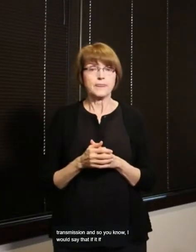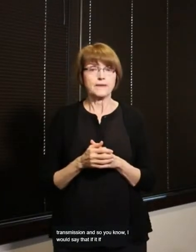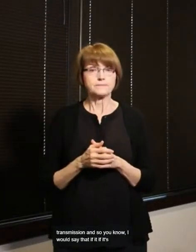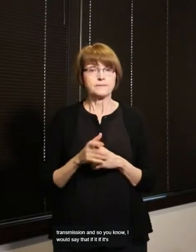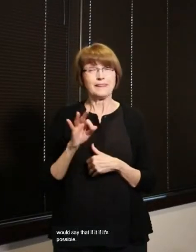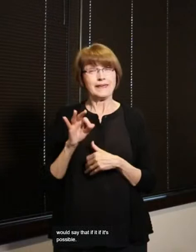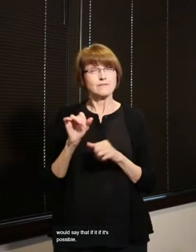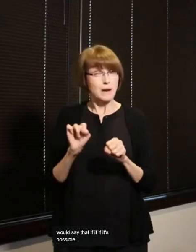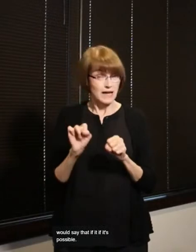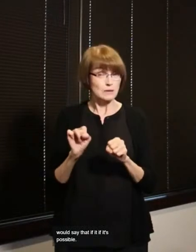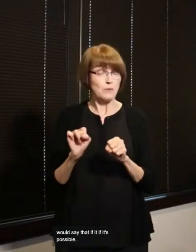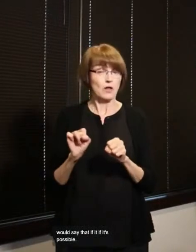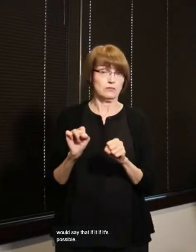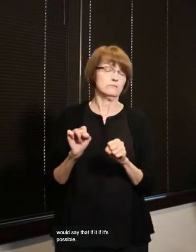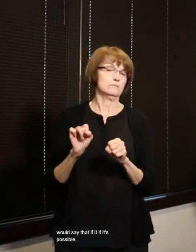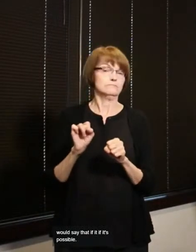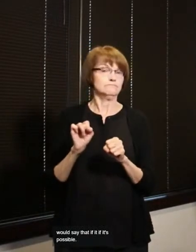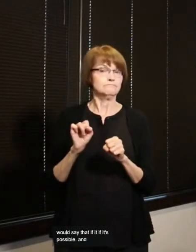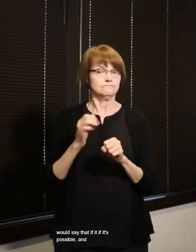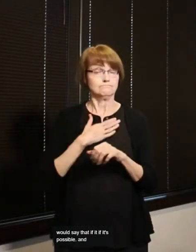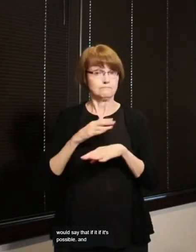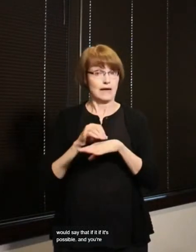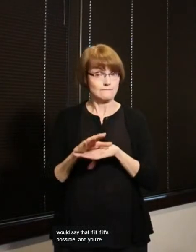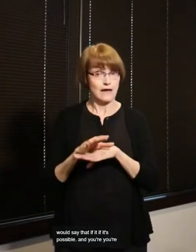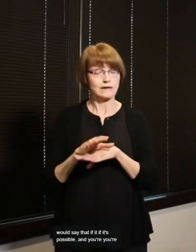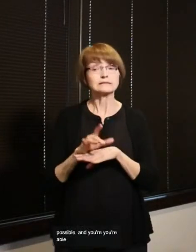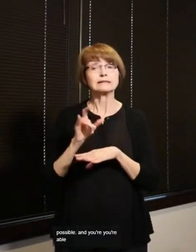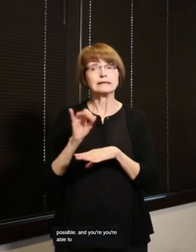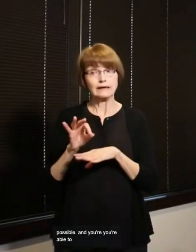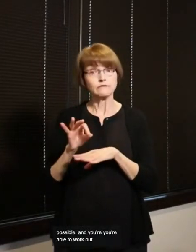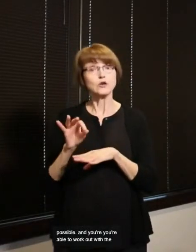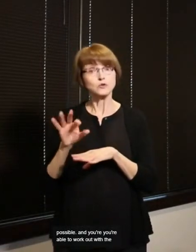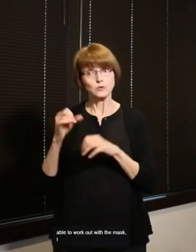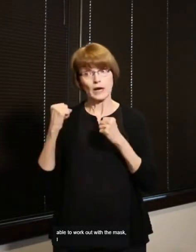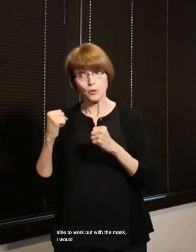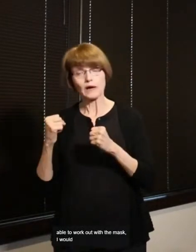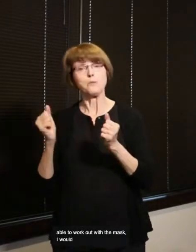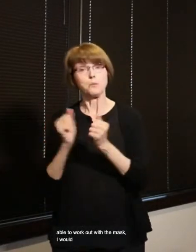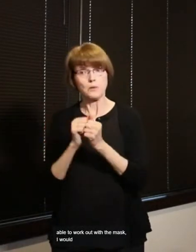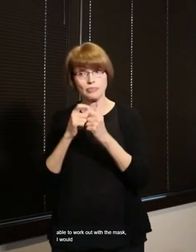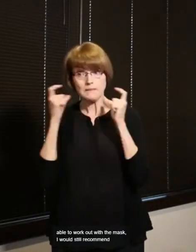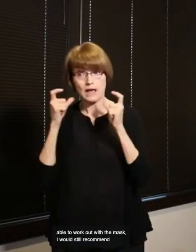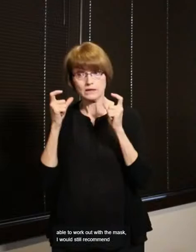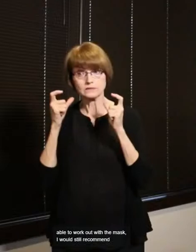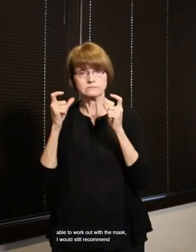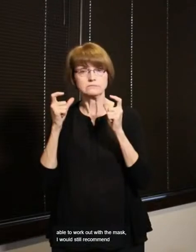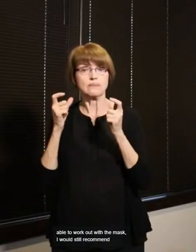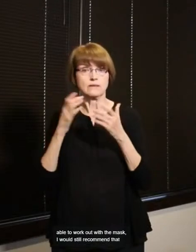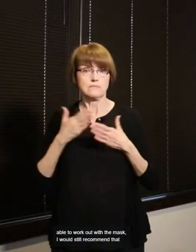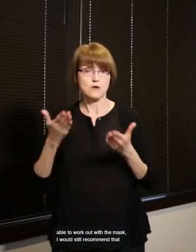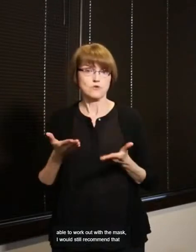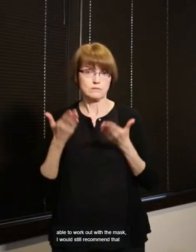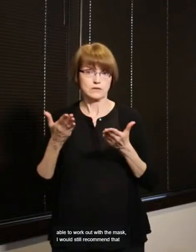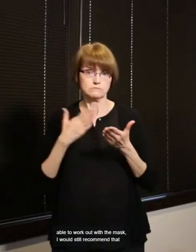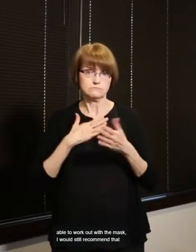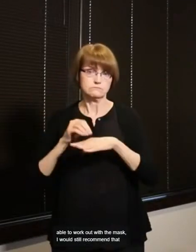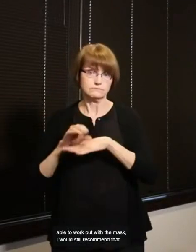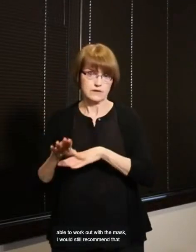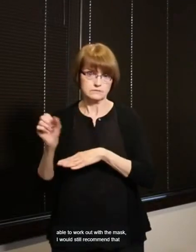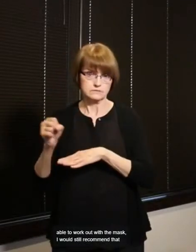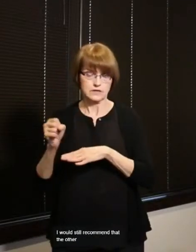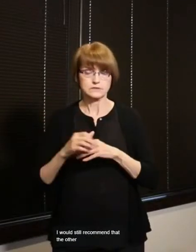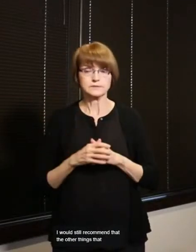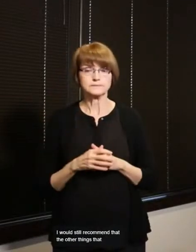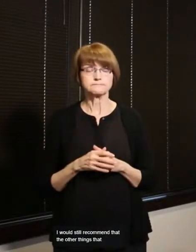it's possible and you're able to work out with a mask, I would still recommend that. The other